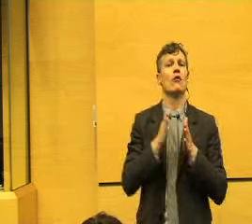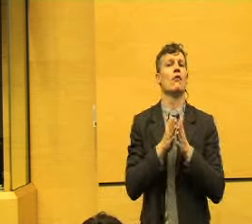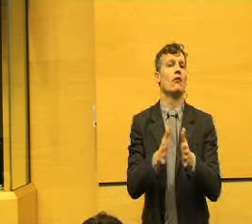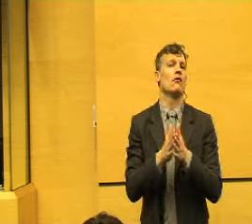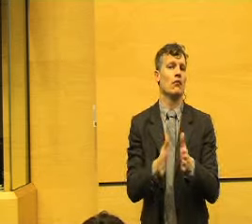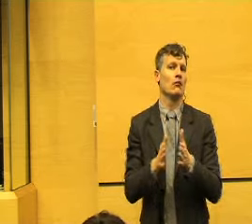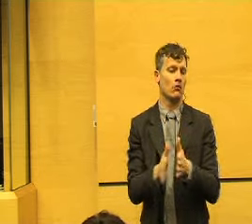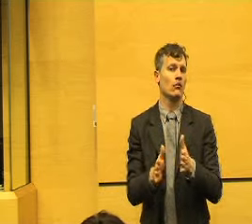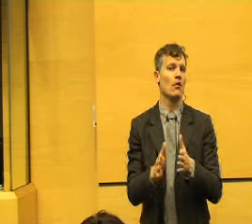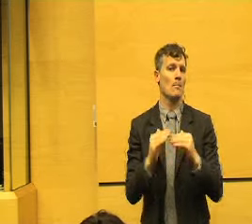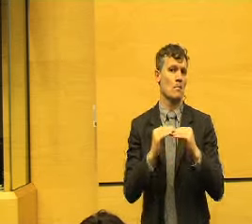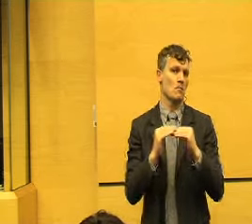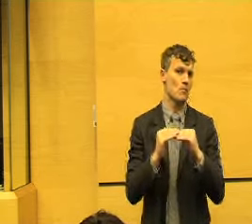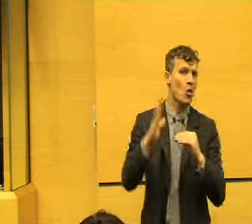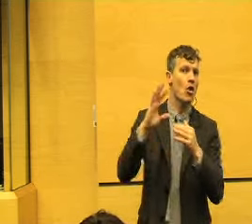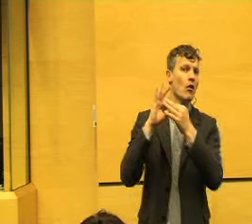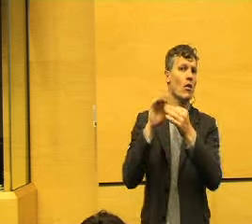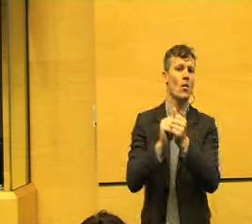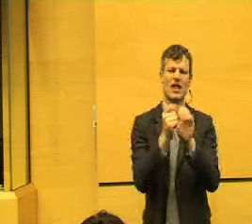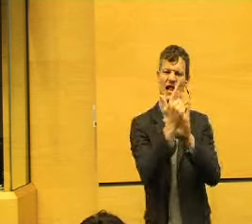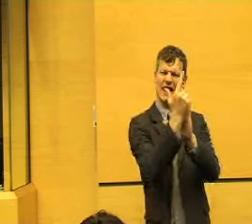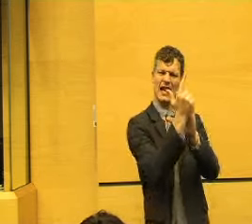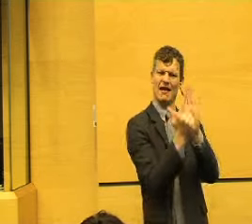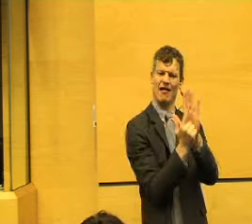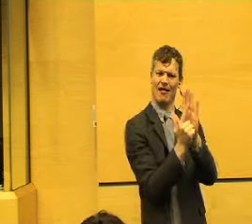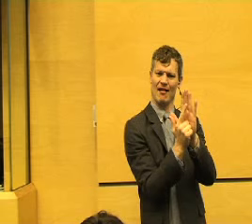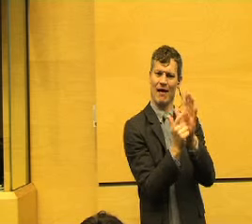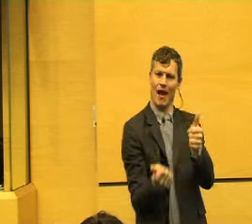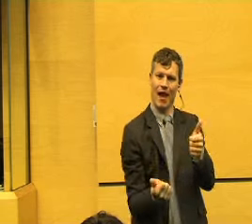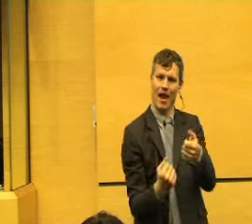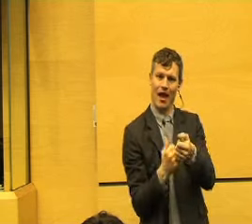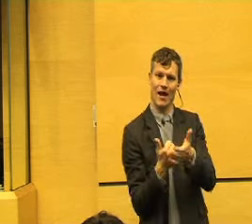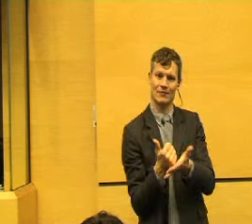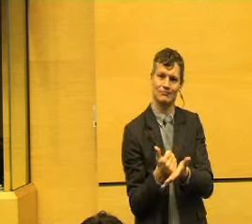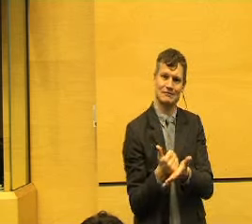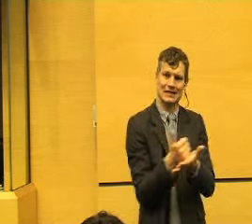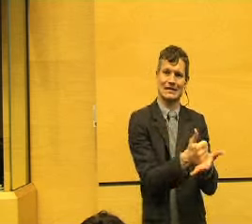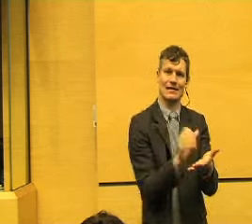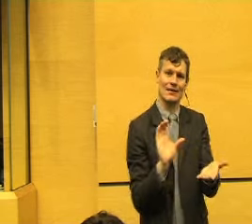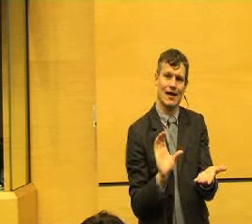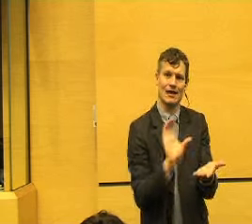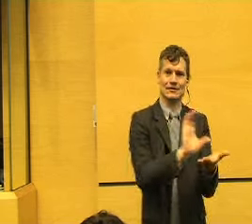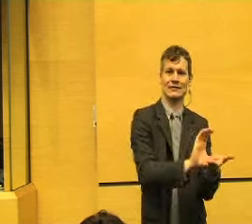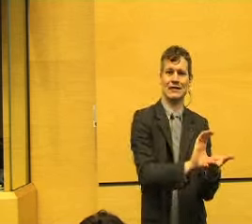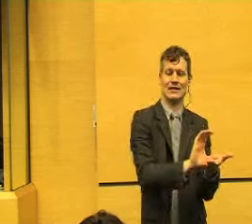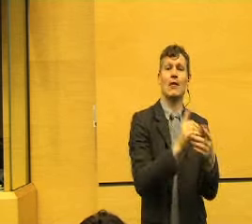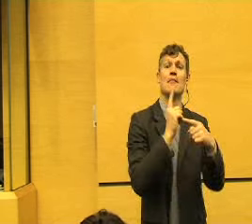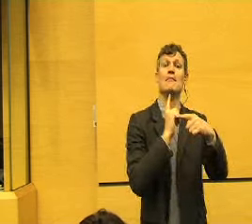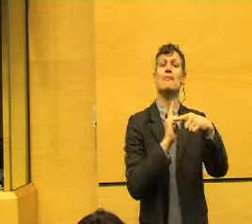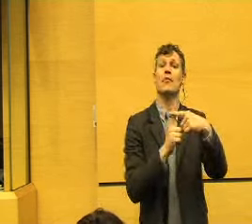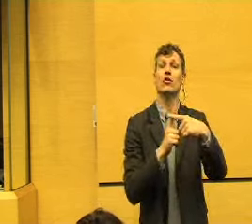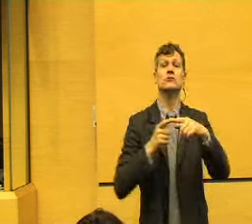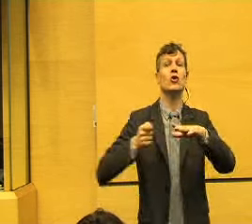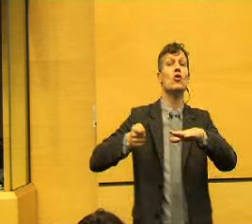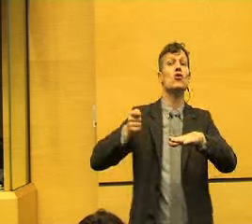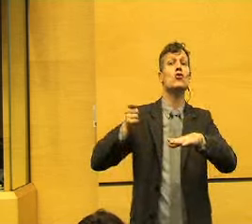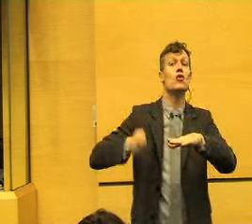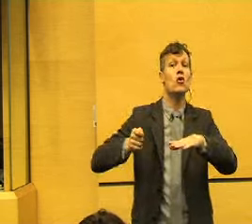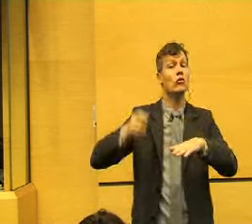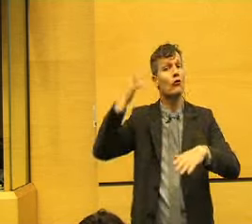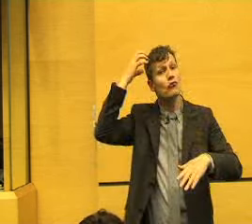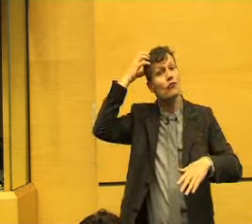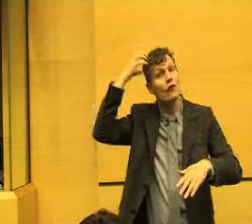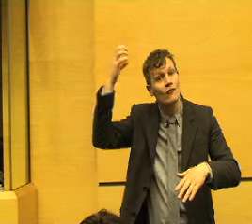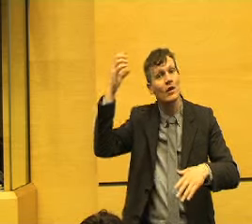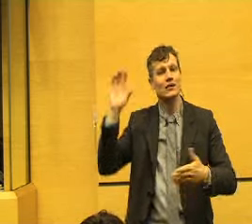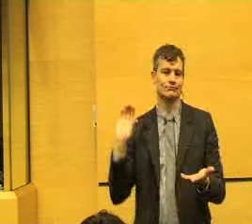to receive legal assistance, including financial compensation and witness protection from the government.